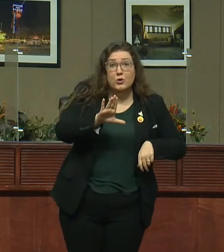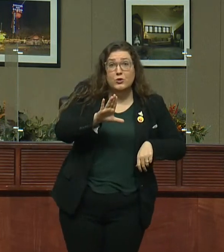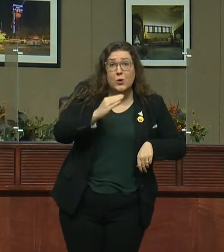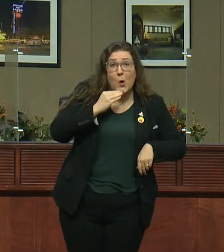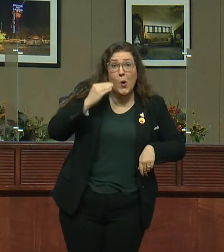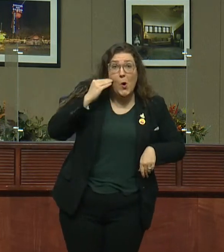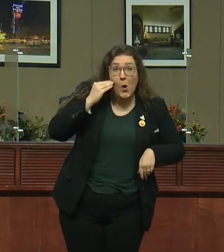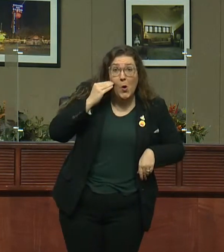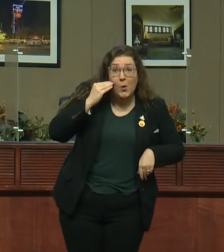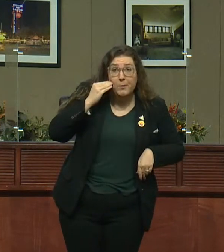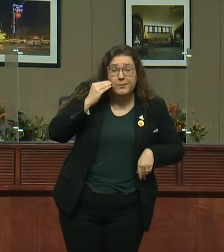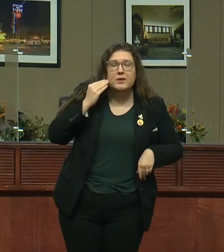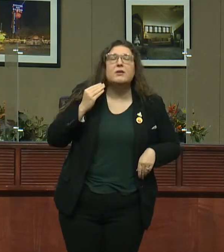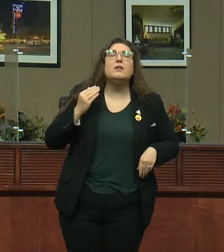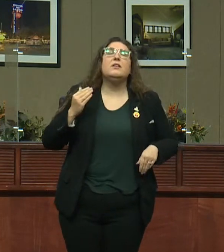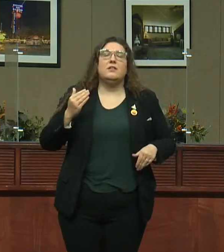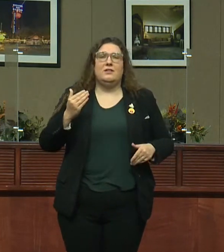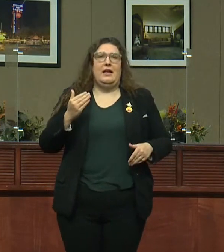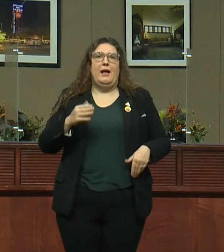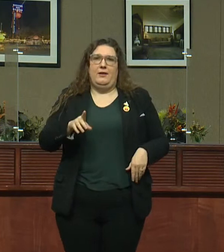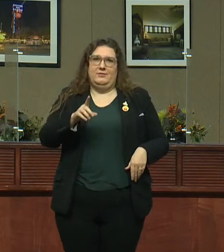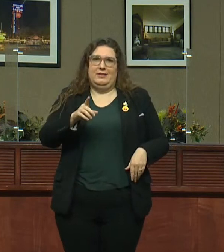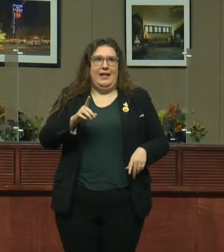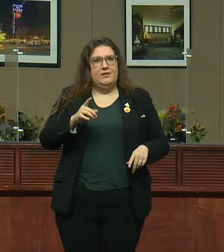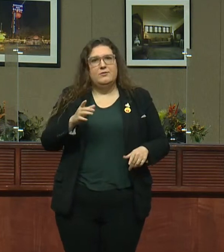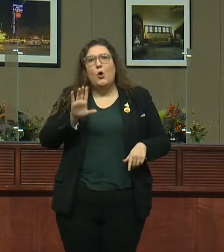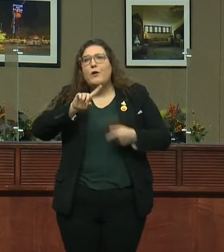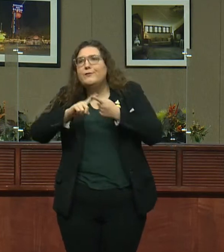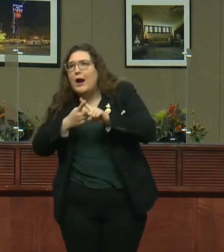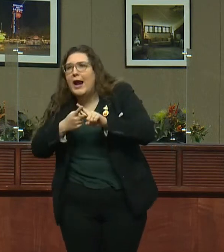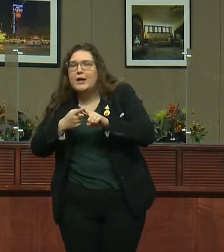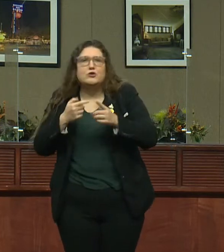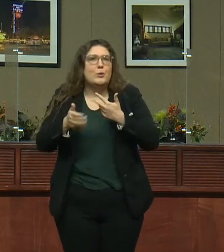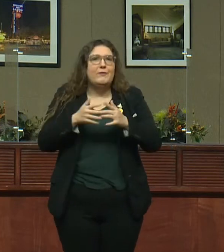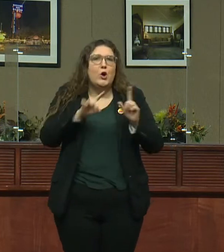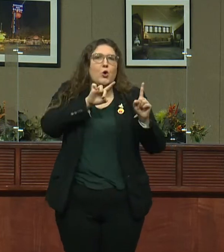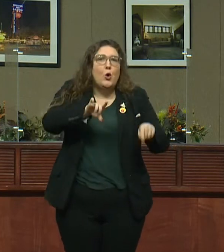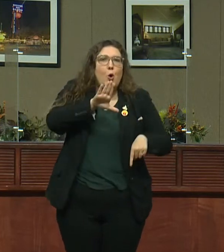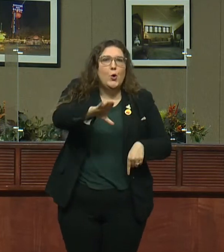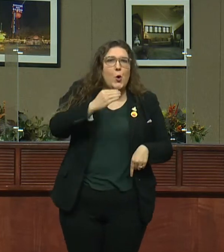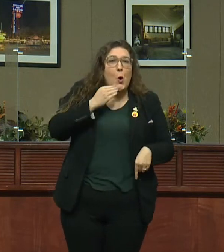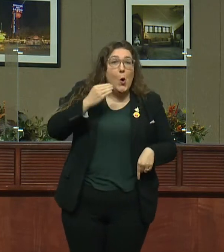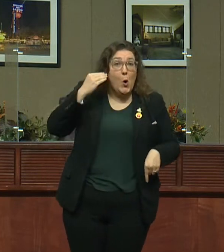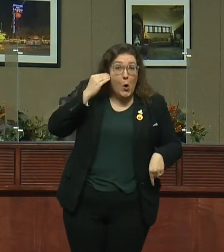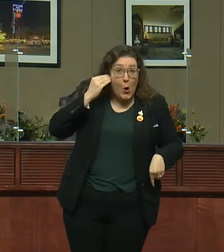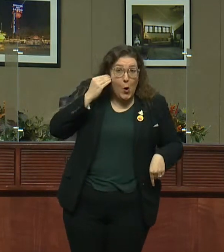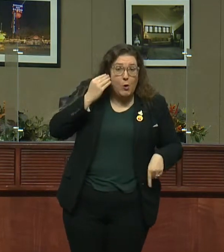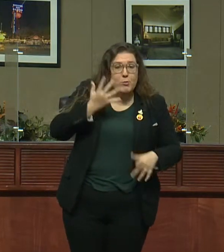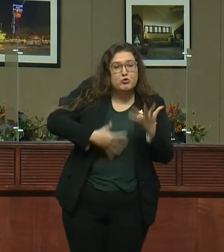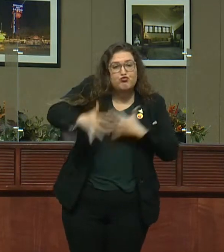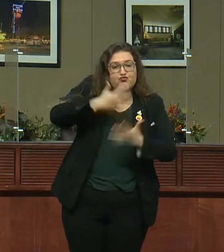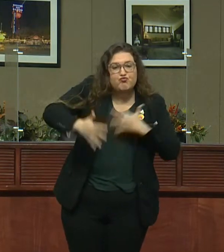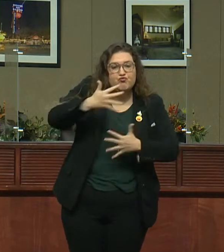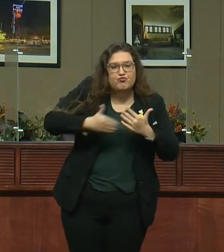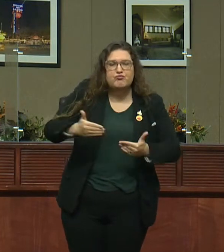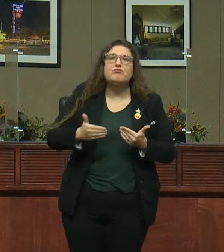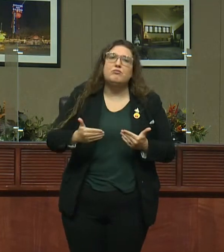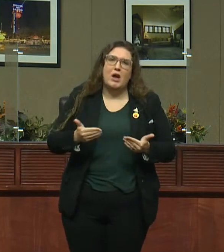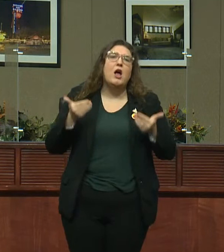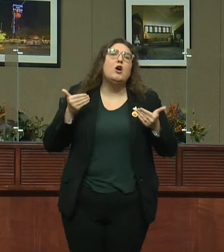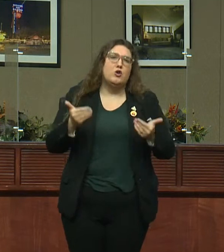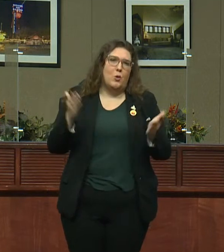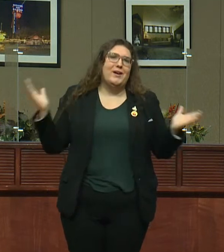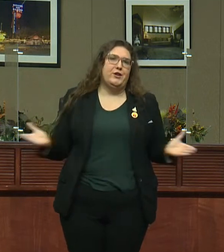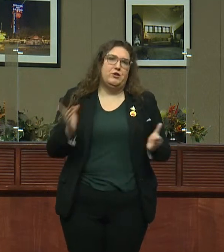the family circle at home for dinner to get tested in the next few days. And that's what I'm saying,